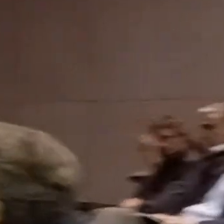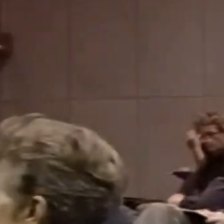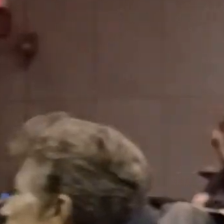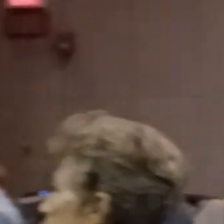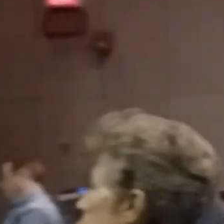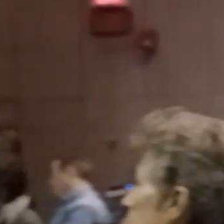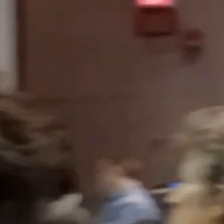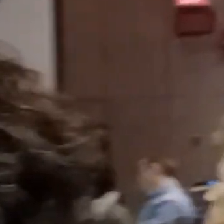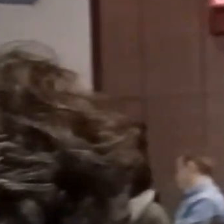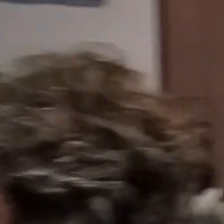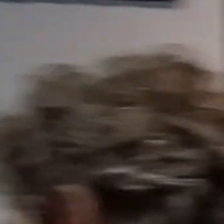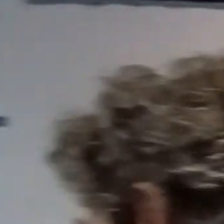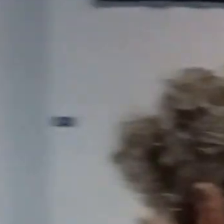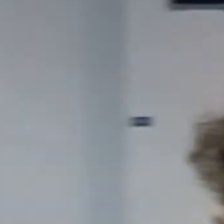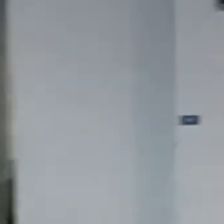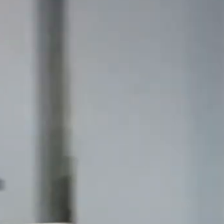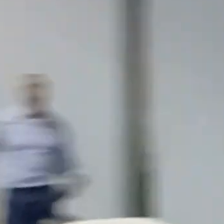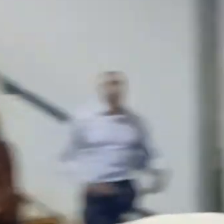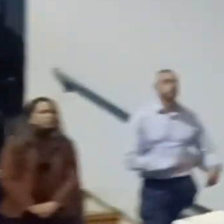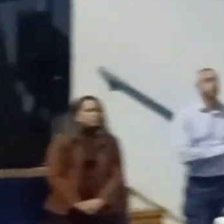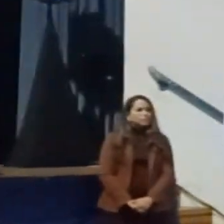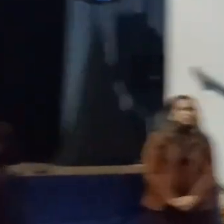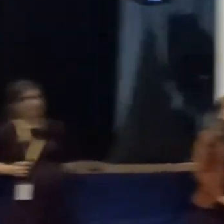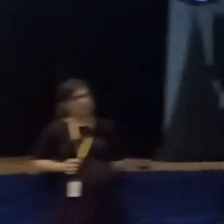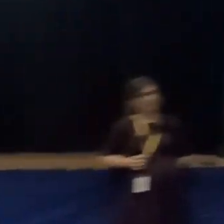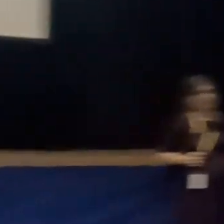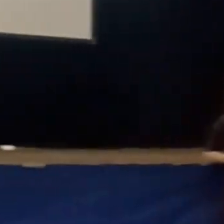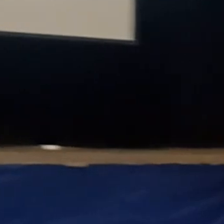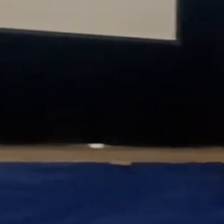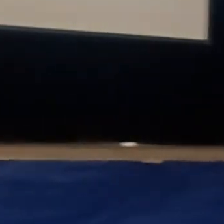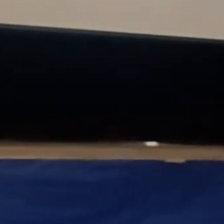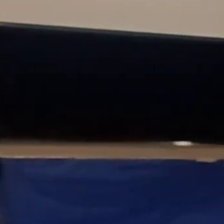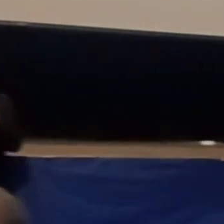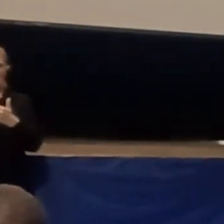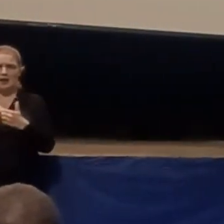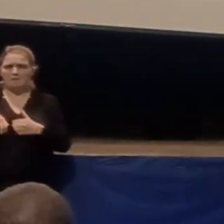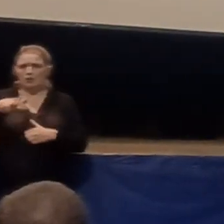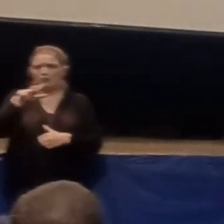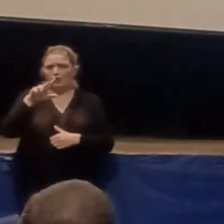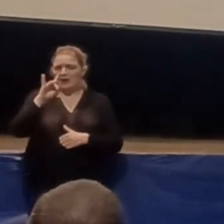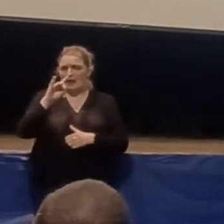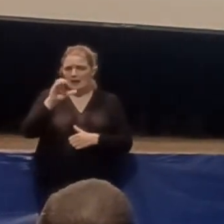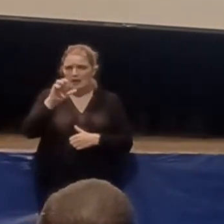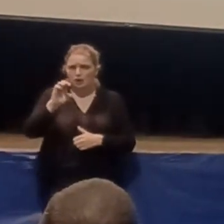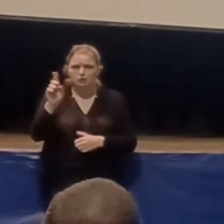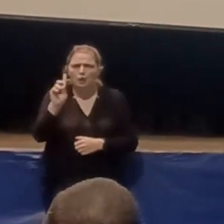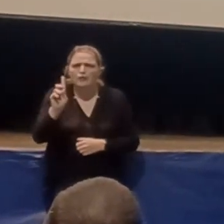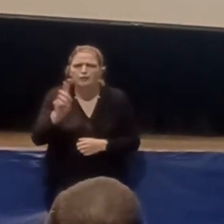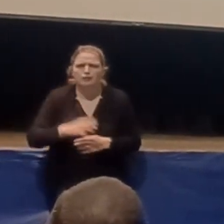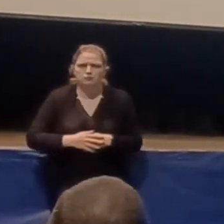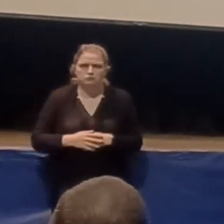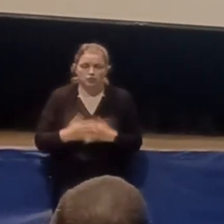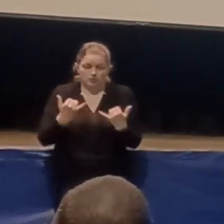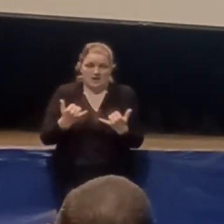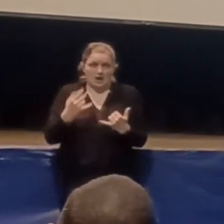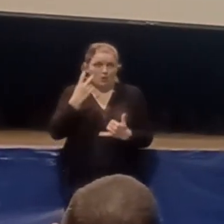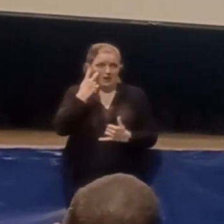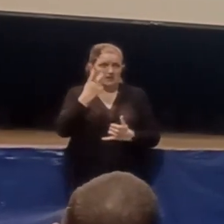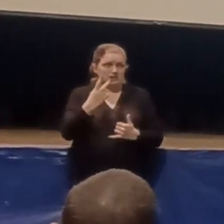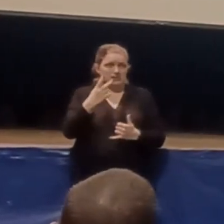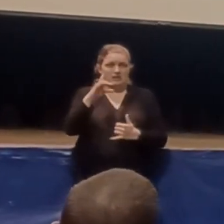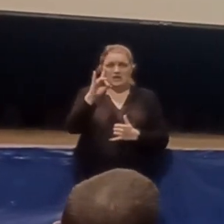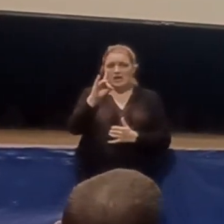is. And now, I'll go further. The Shelby, the 38 acres, I don't see 8 acres there. I see right now